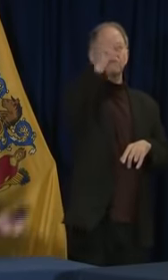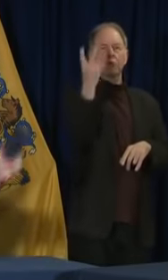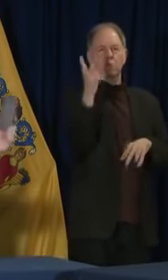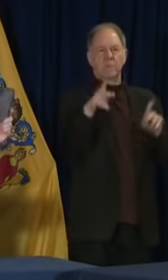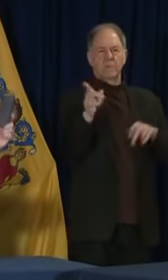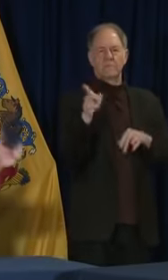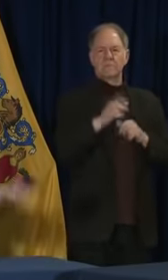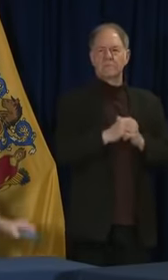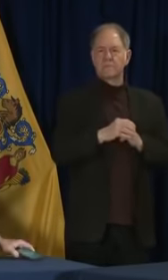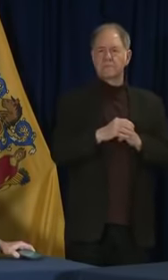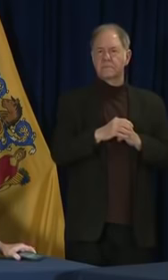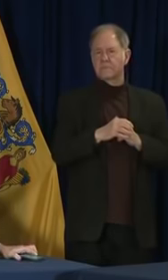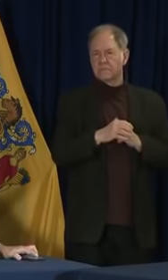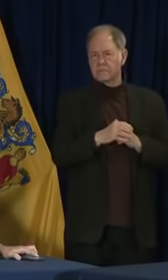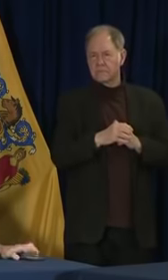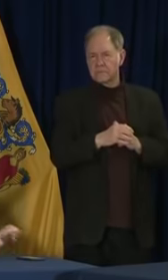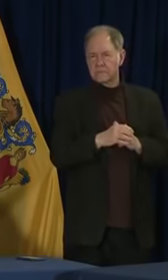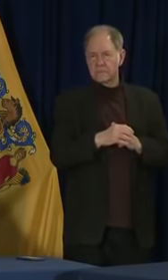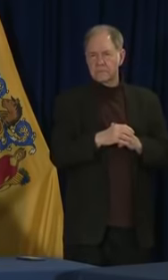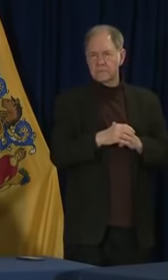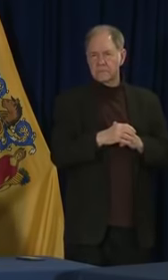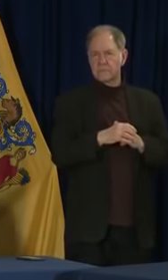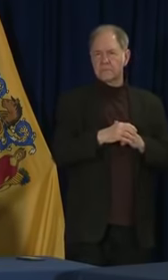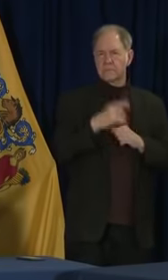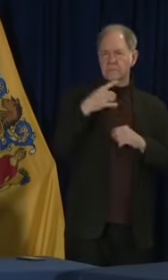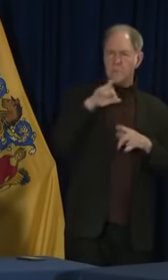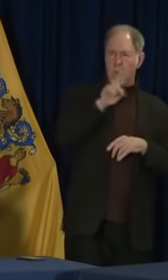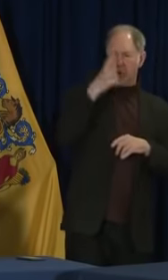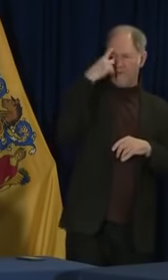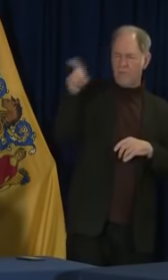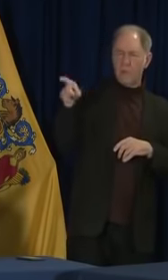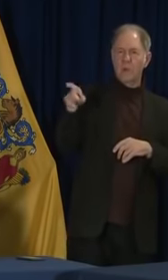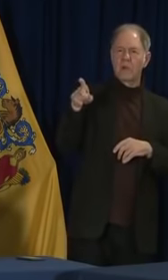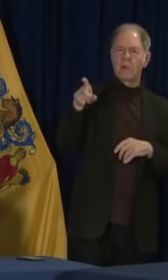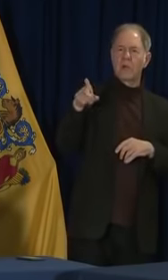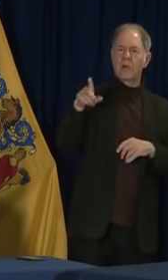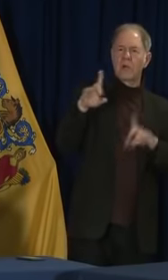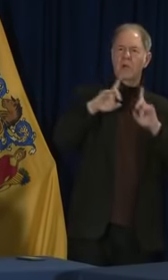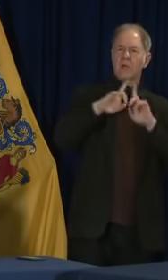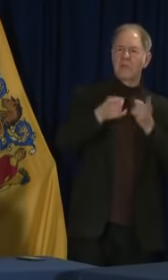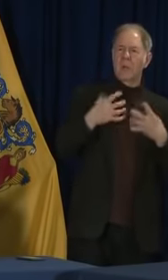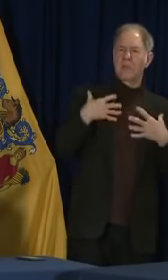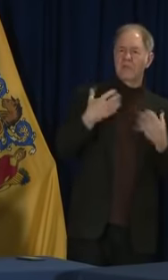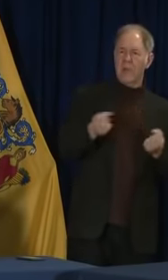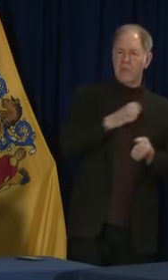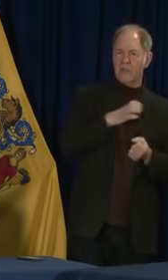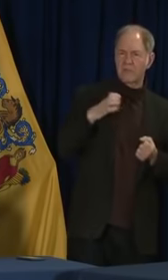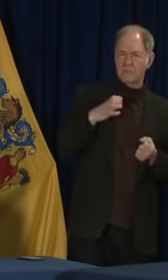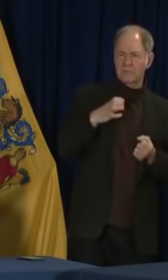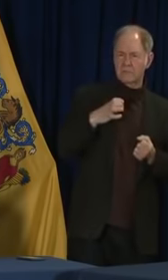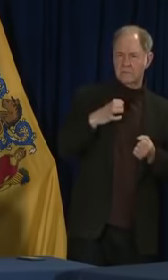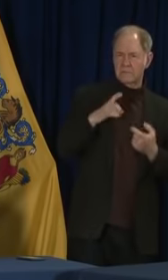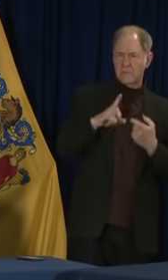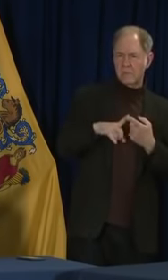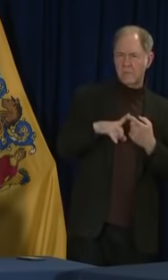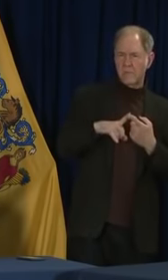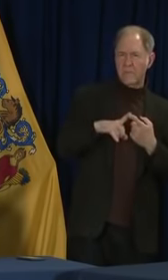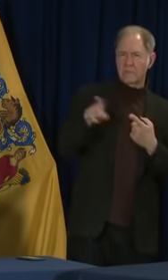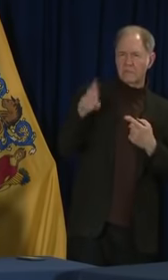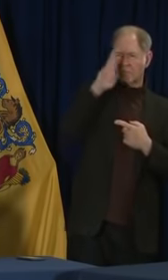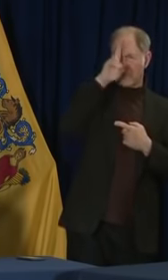Hi. I guess this is a question for the health commissioner. These 4 hospitals and the 1 additional off-site